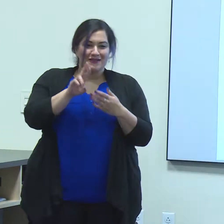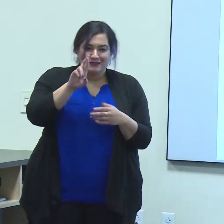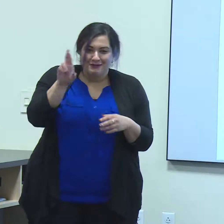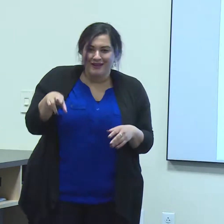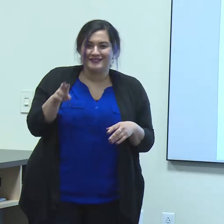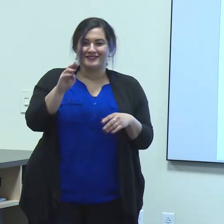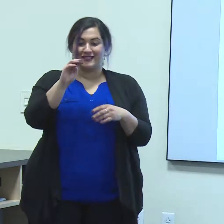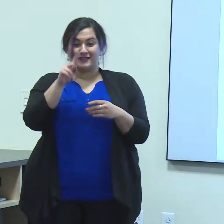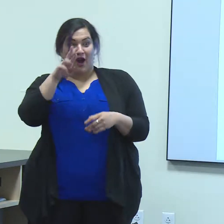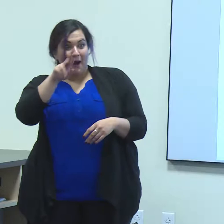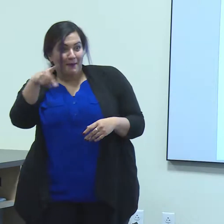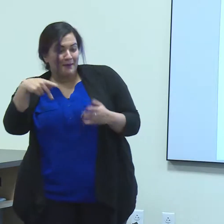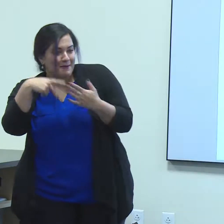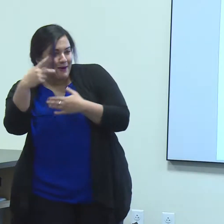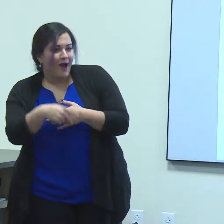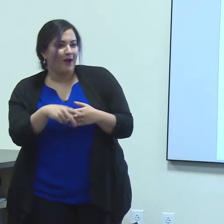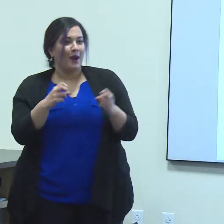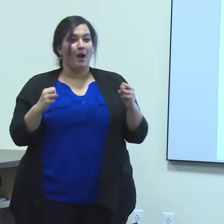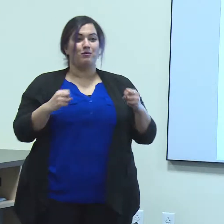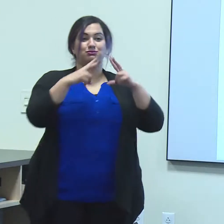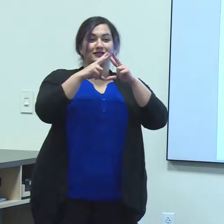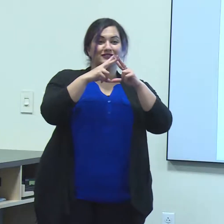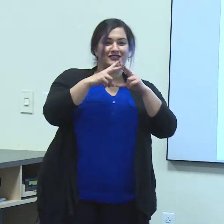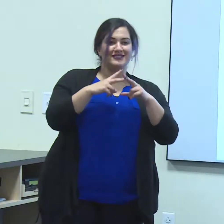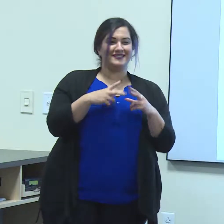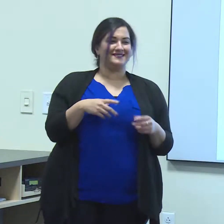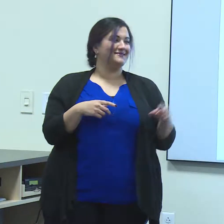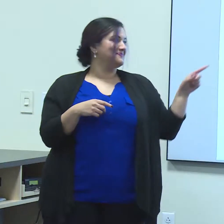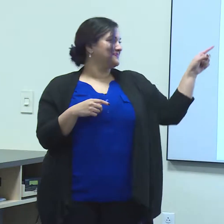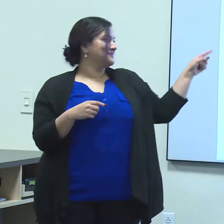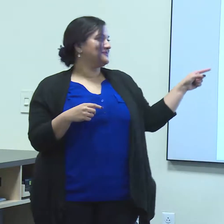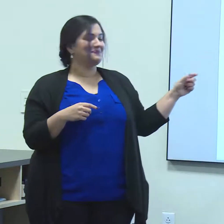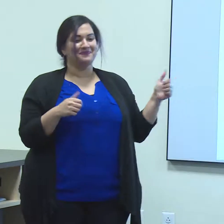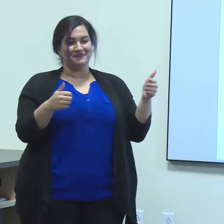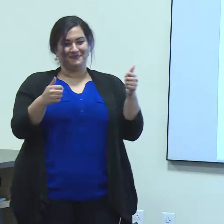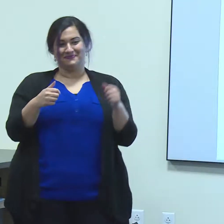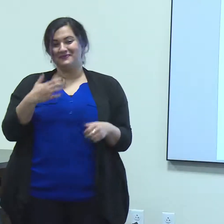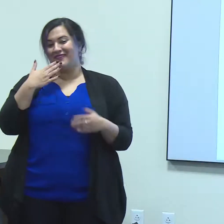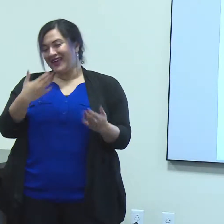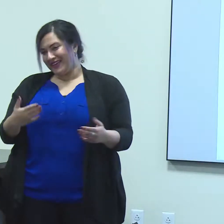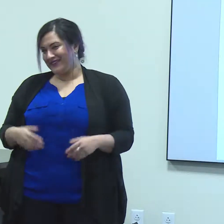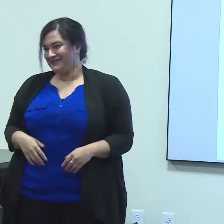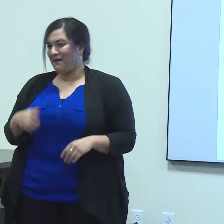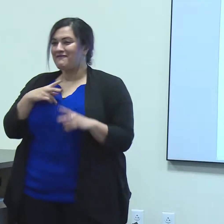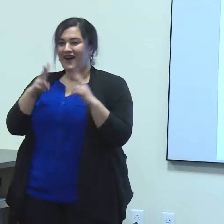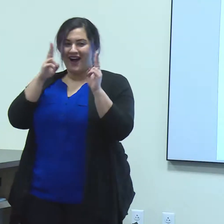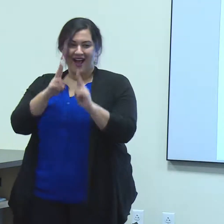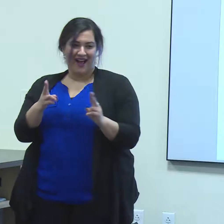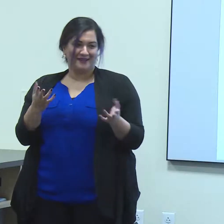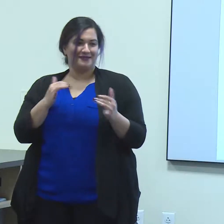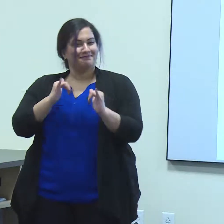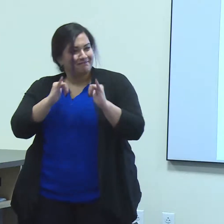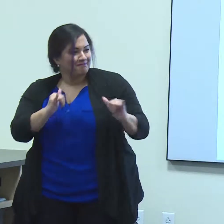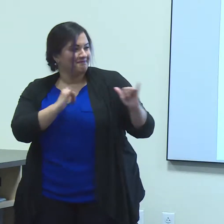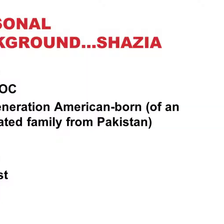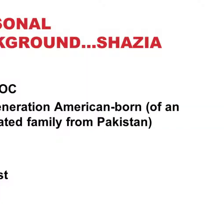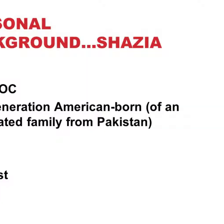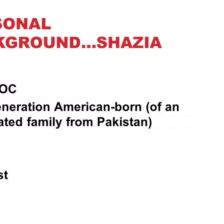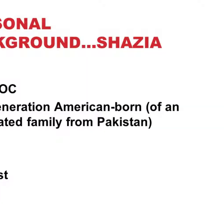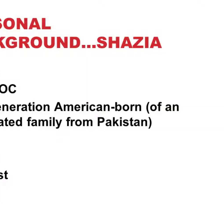of R, with the RPP program, and with Bridges. So thank you. I'm very honored to be here and to be just like you all.